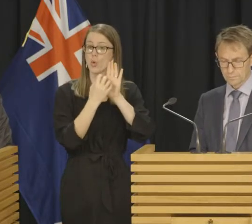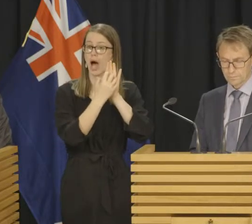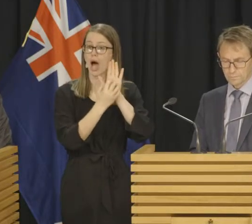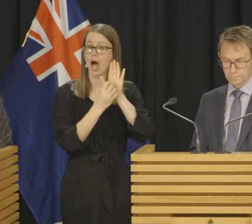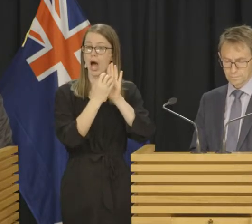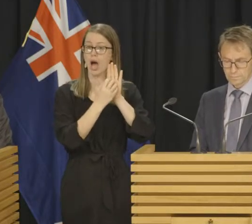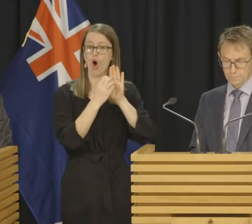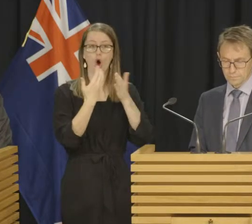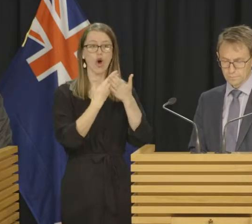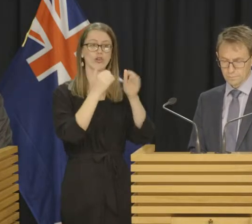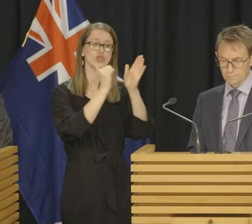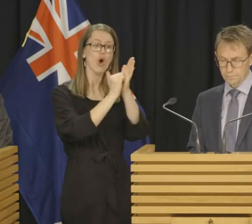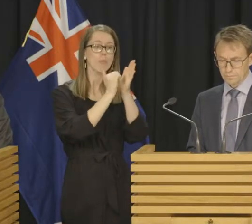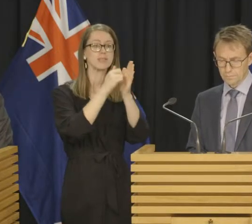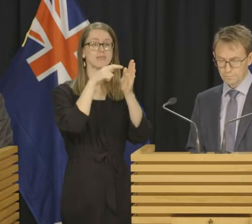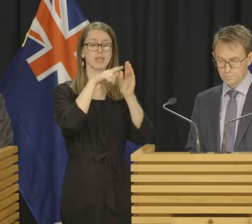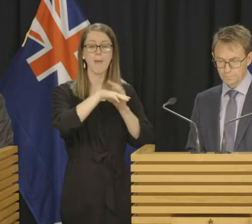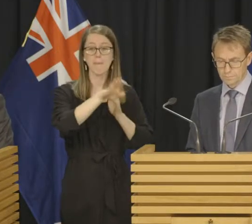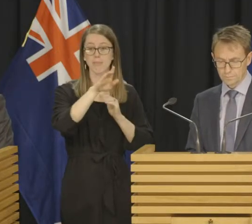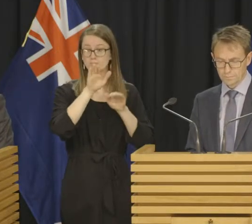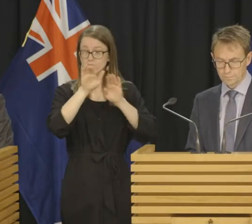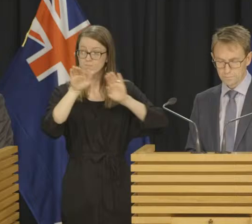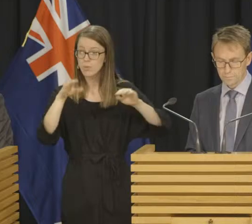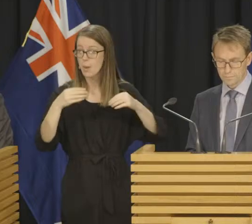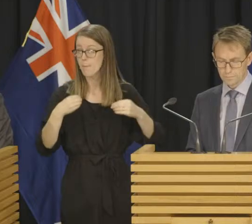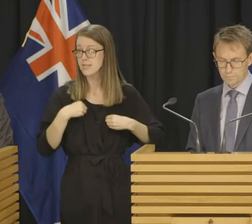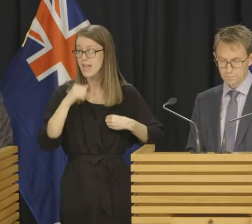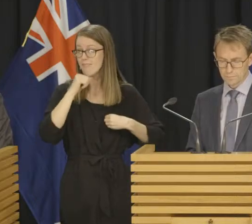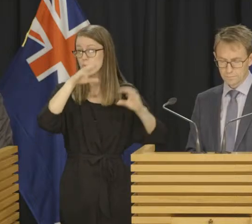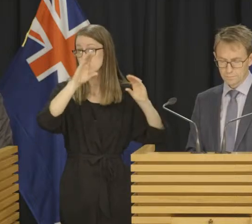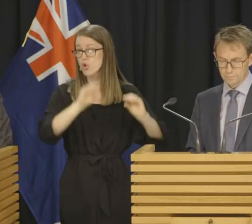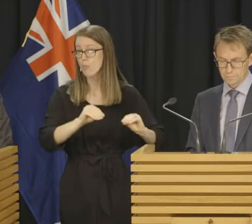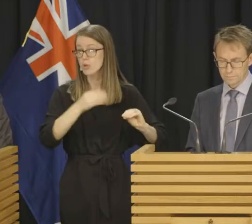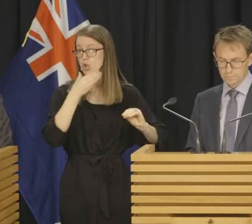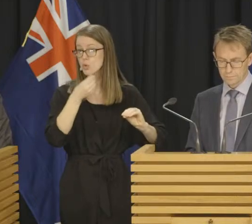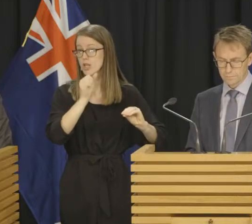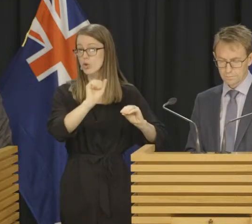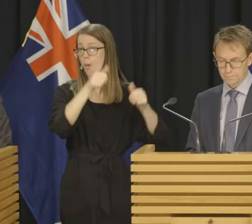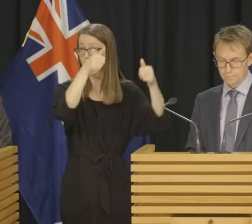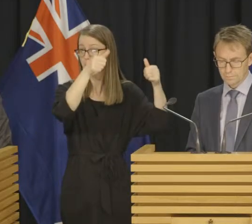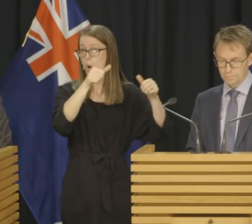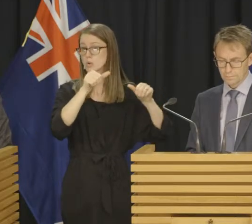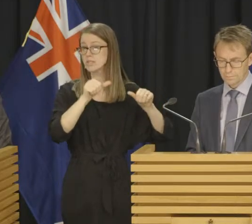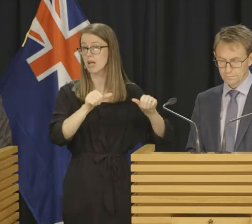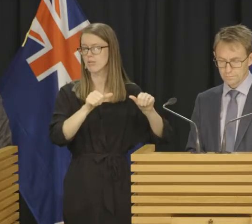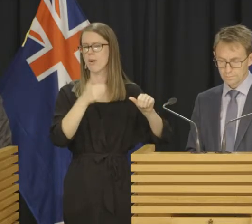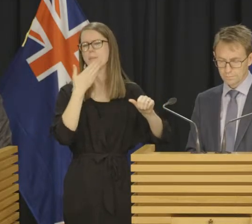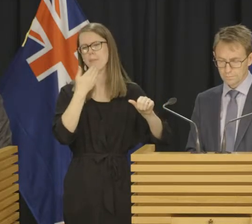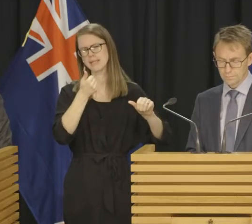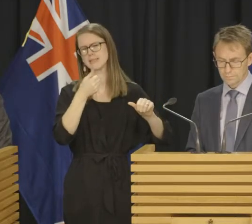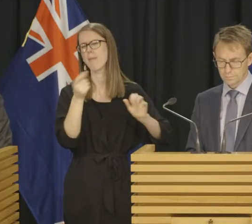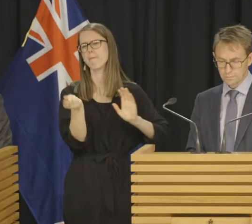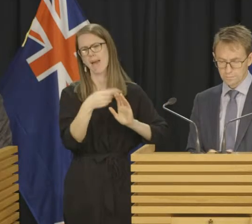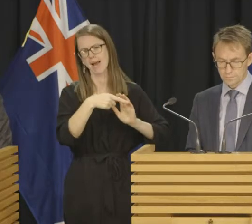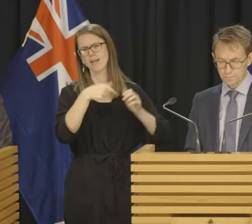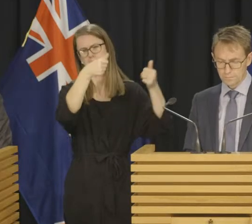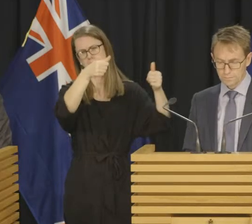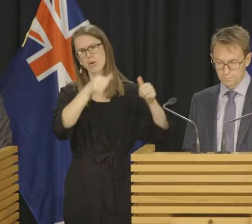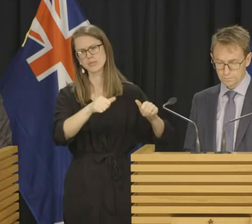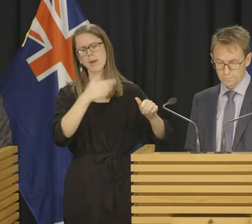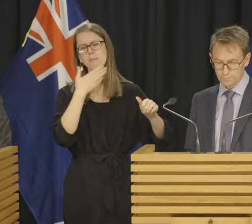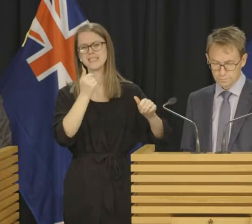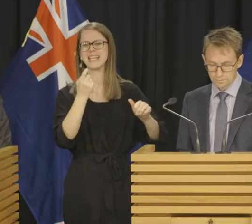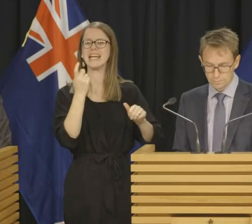to increase. My message to businesses who have stopped displaying their QR codes is please put them back and put them back